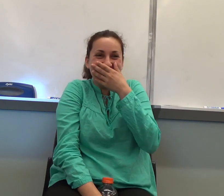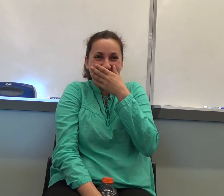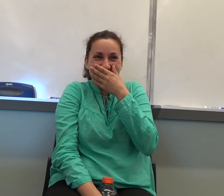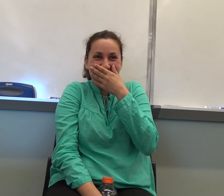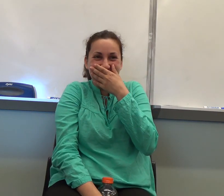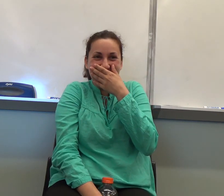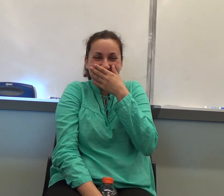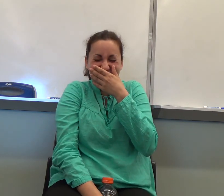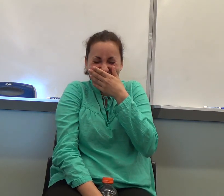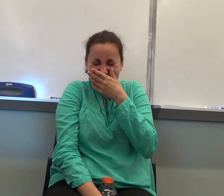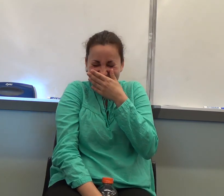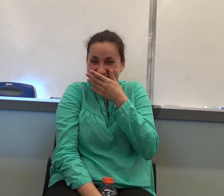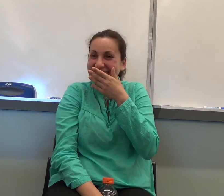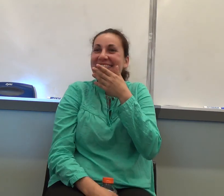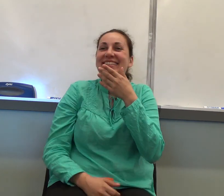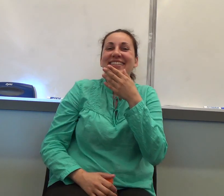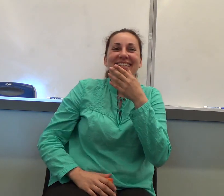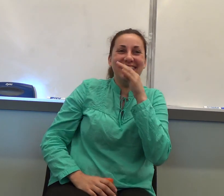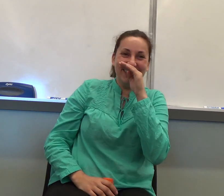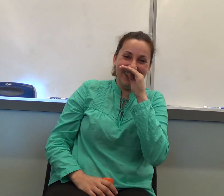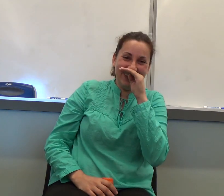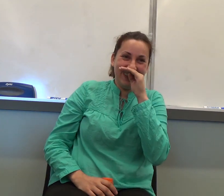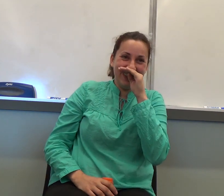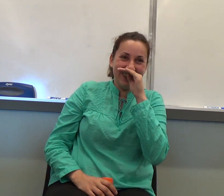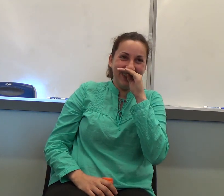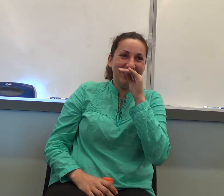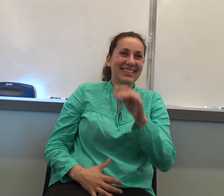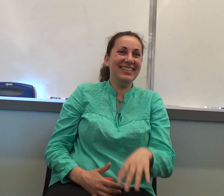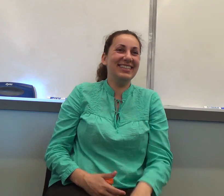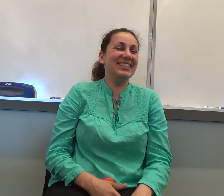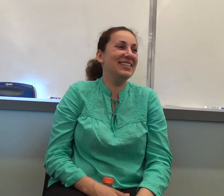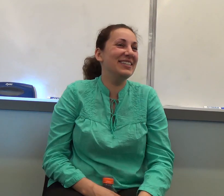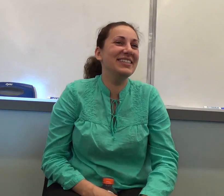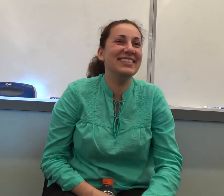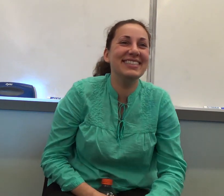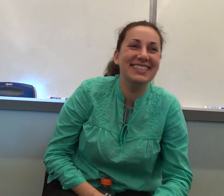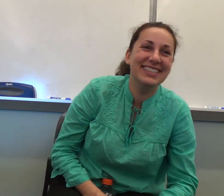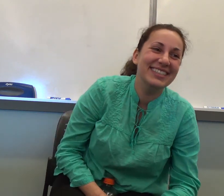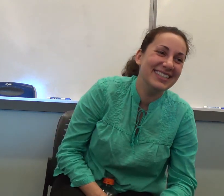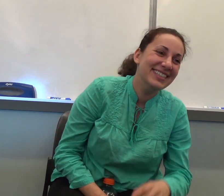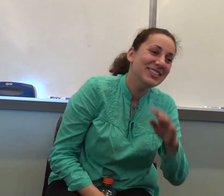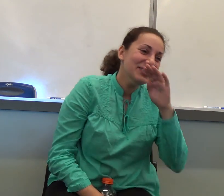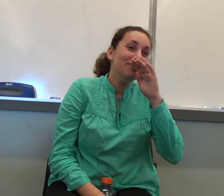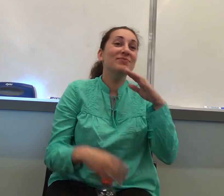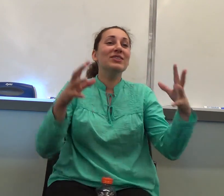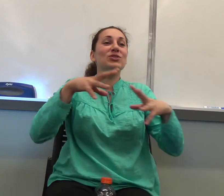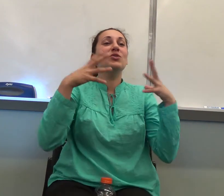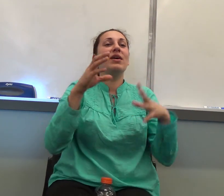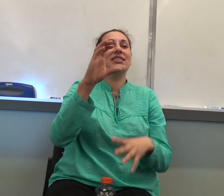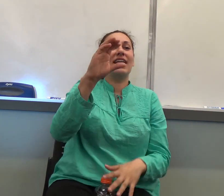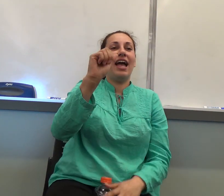Is that 4.4 to 4.4? 4.1. Sorry.